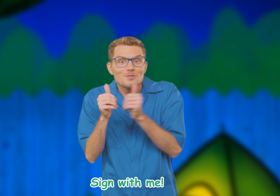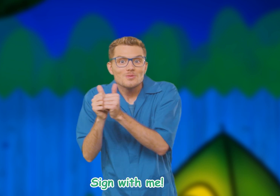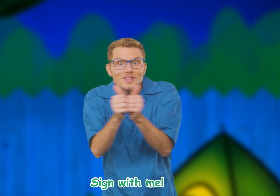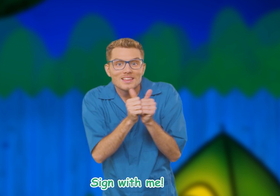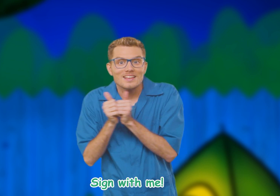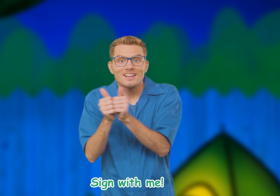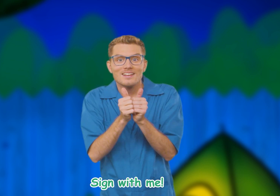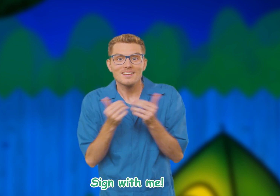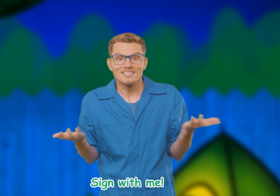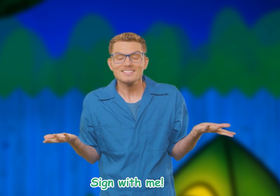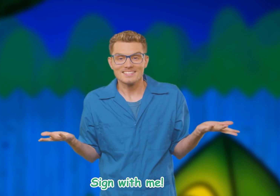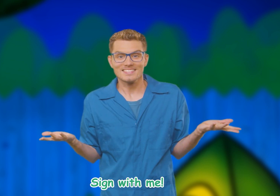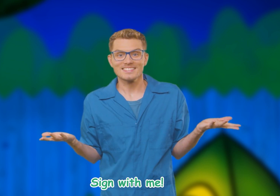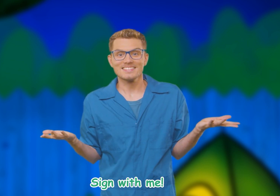Sign with me.